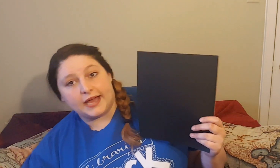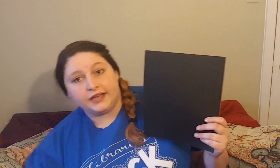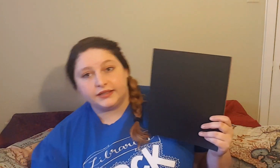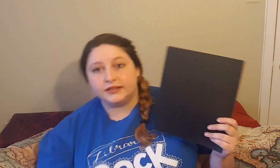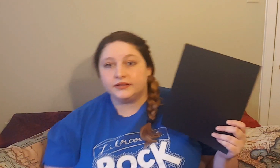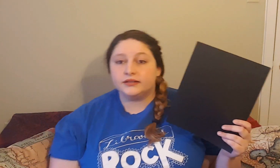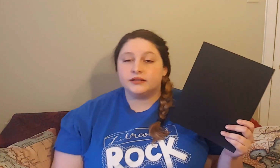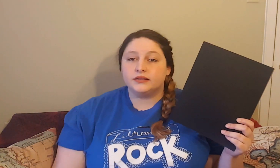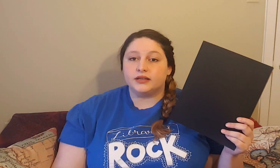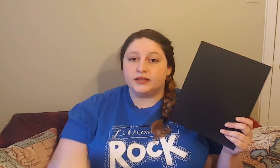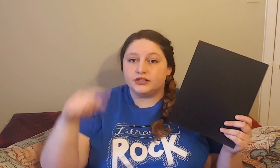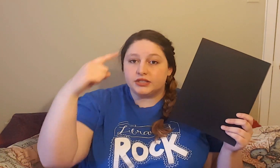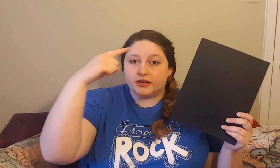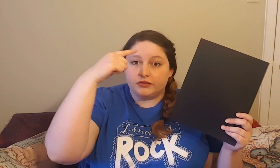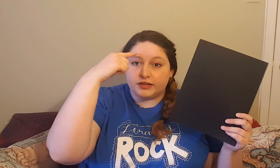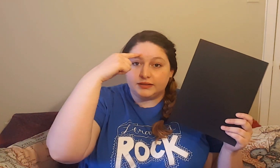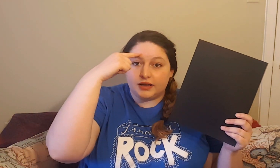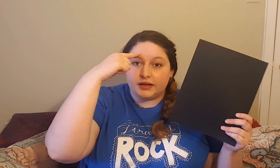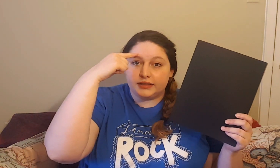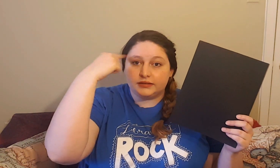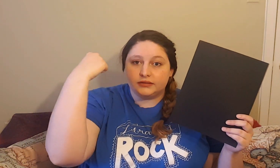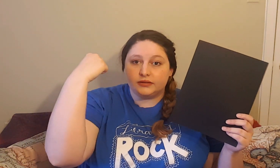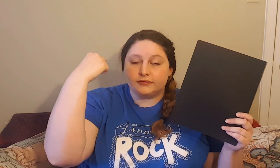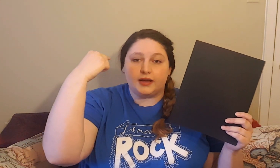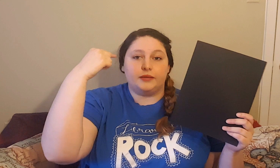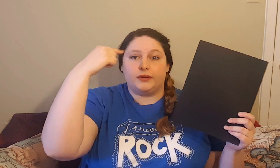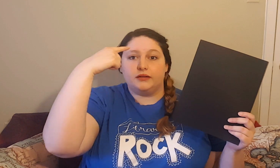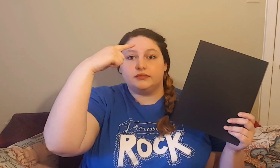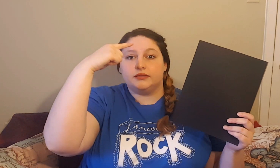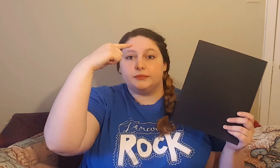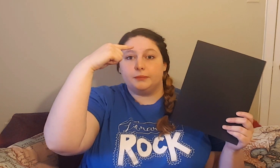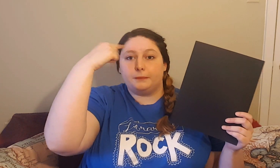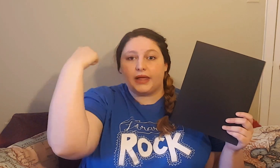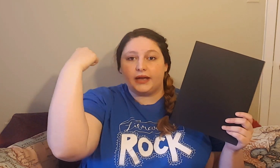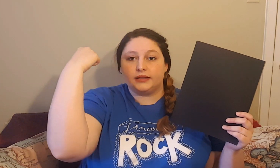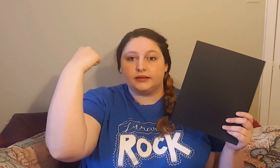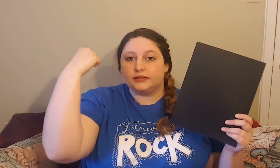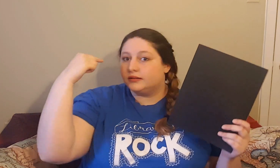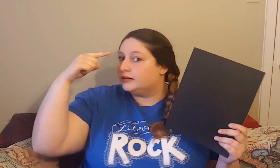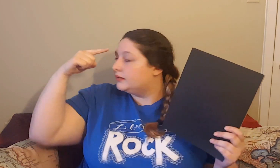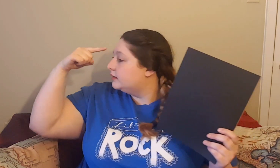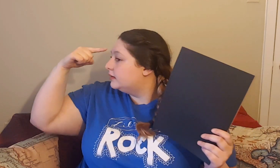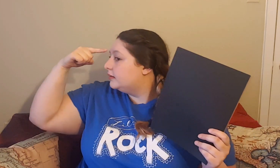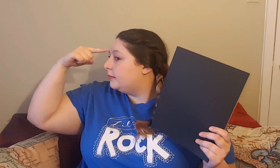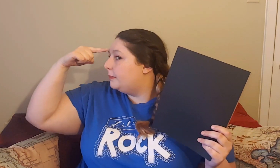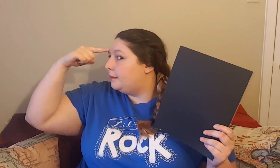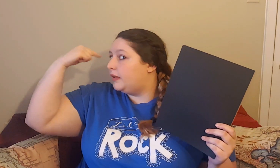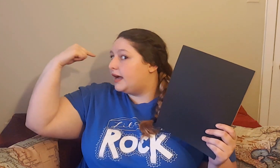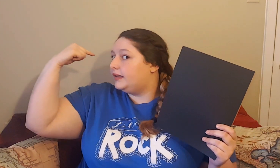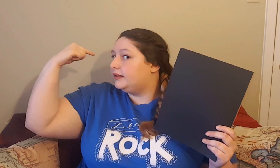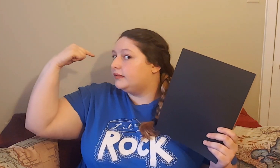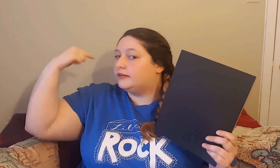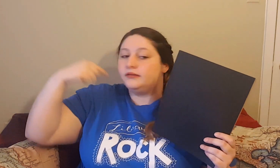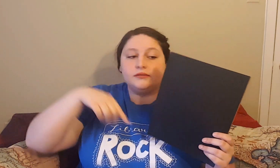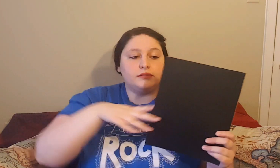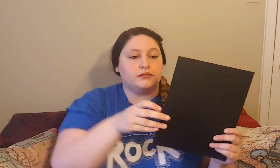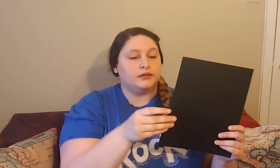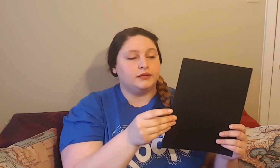Black, and that's just kind of like a line with an eyebrow, black, black.